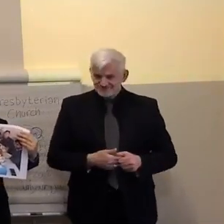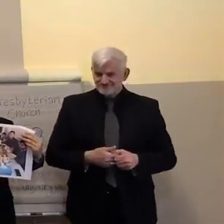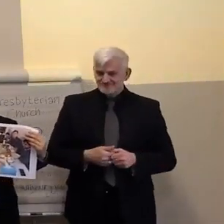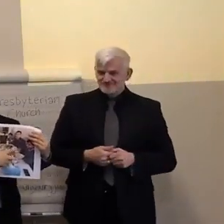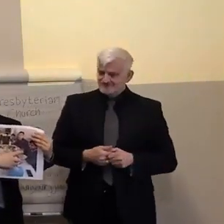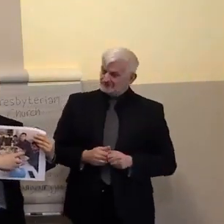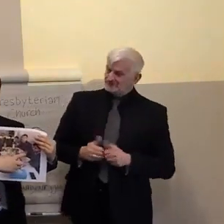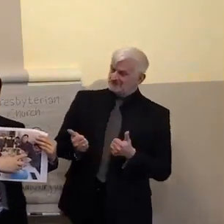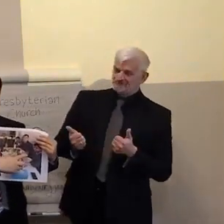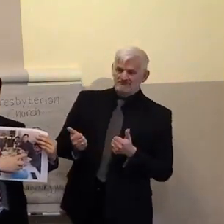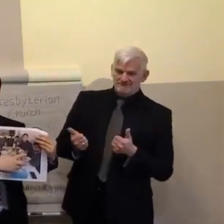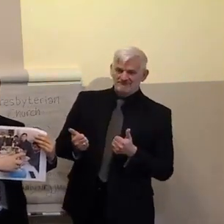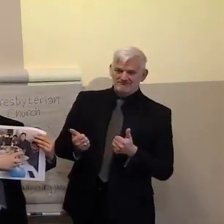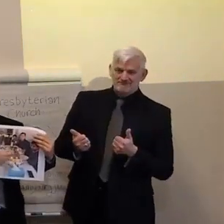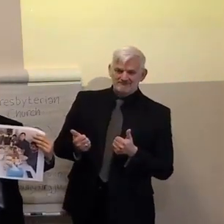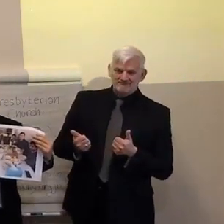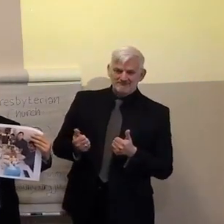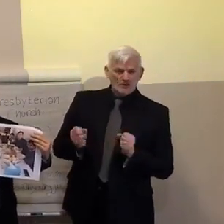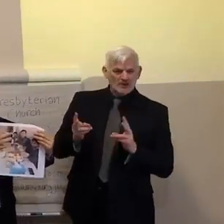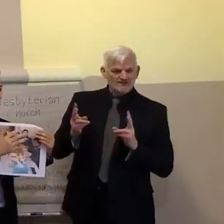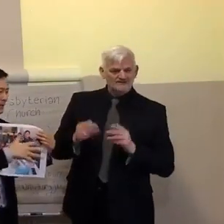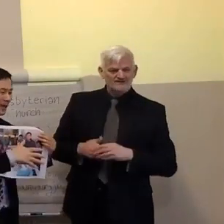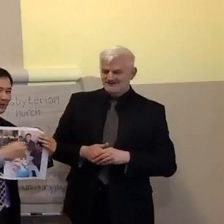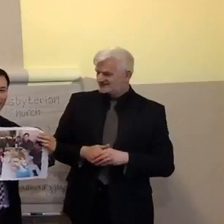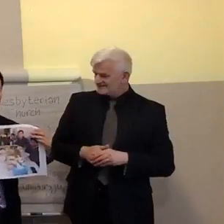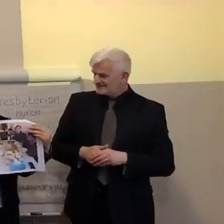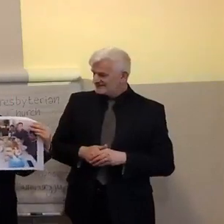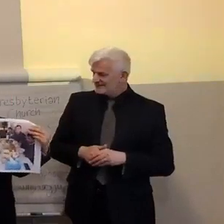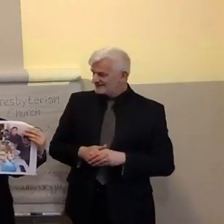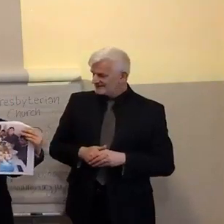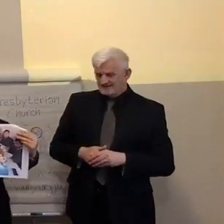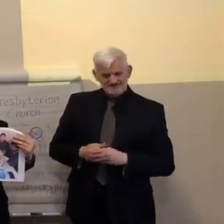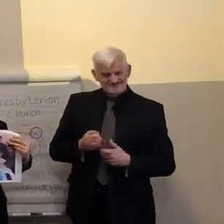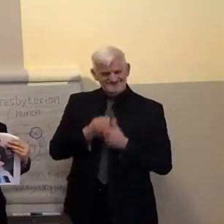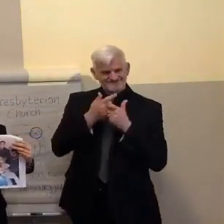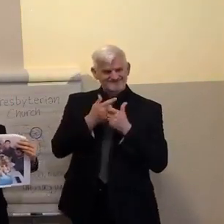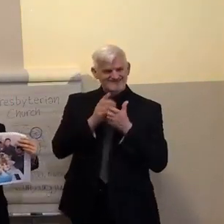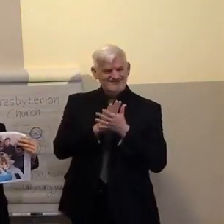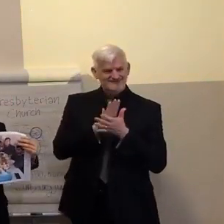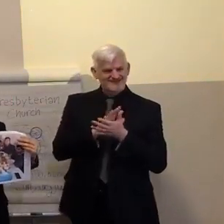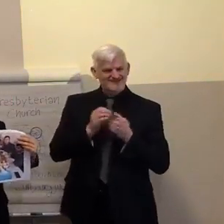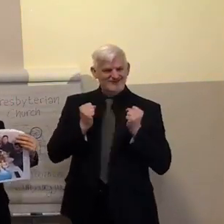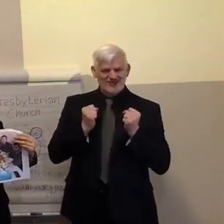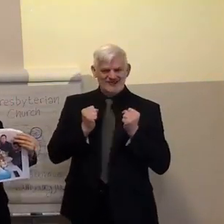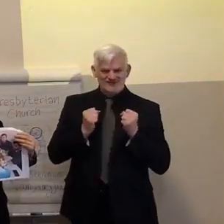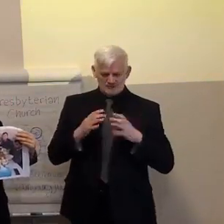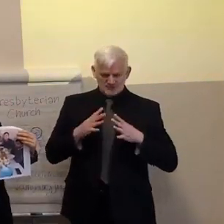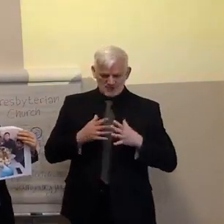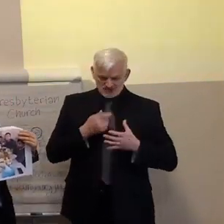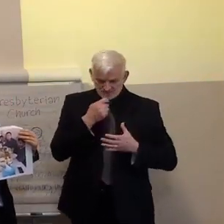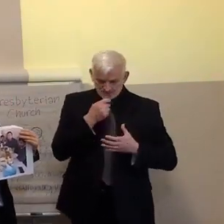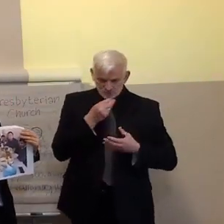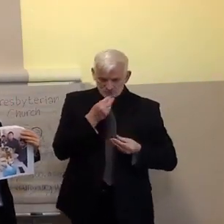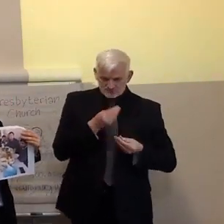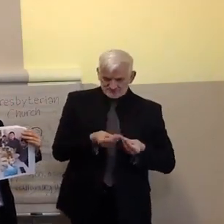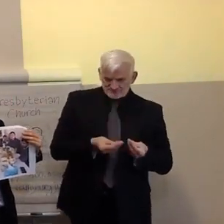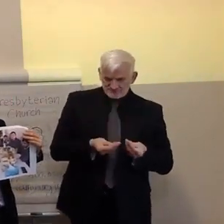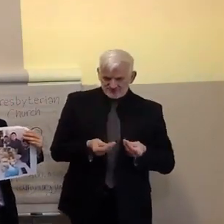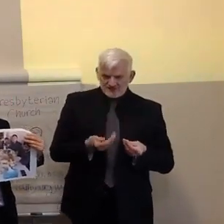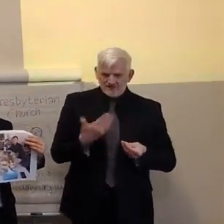So he prepared. He became very happy and to prepare food, invited her twice. So